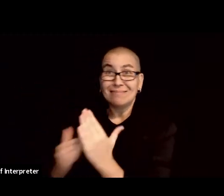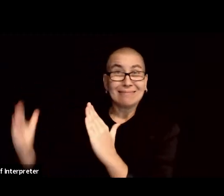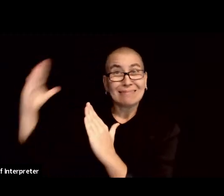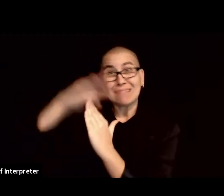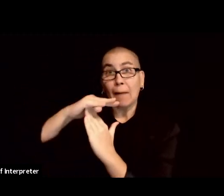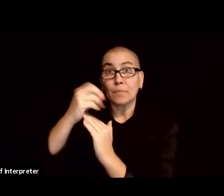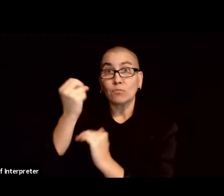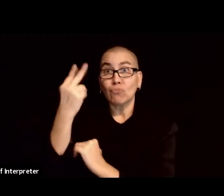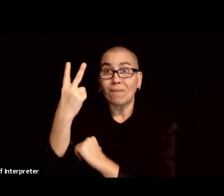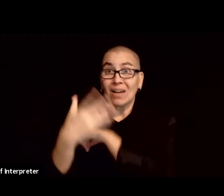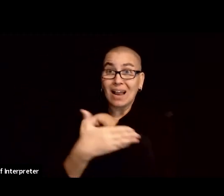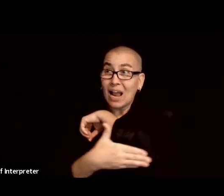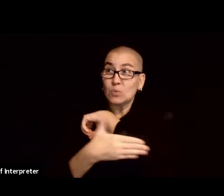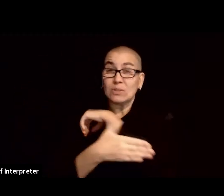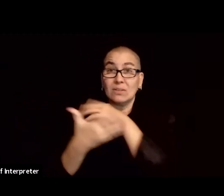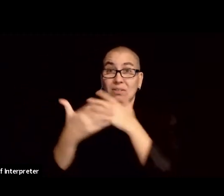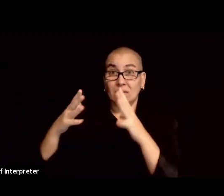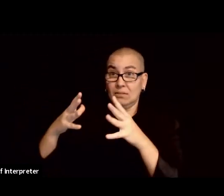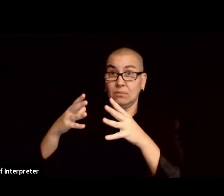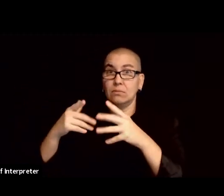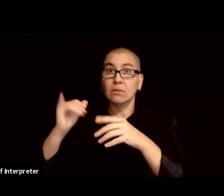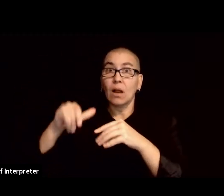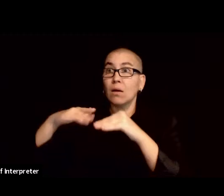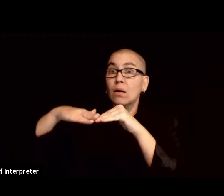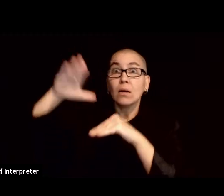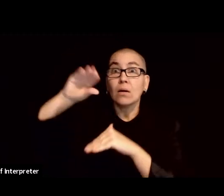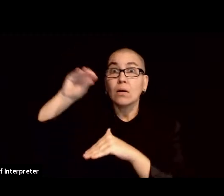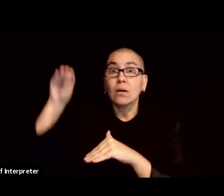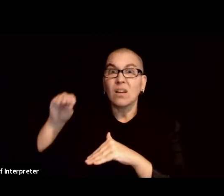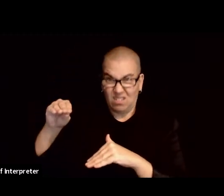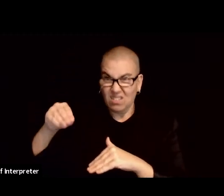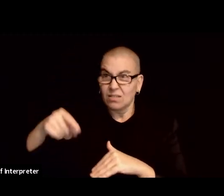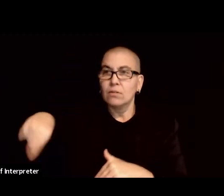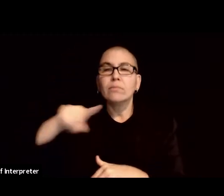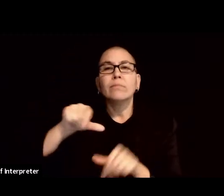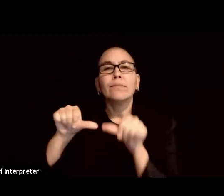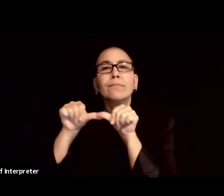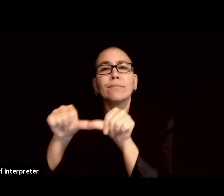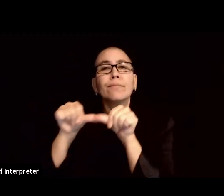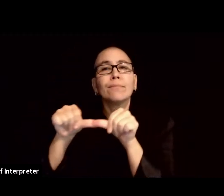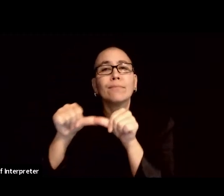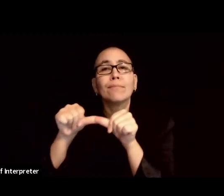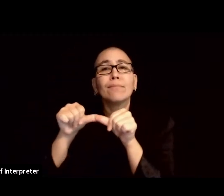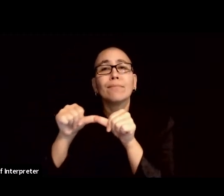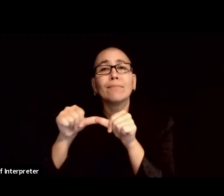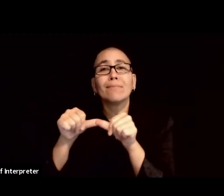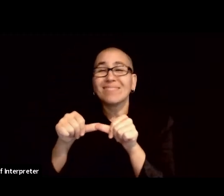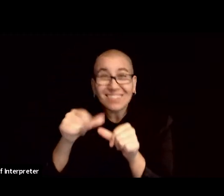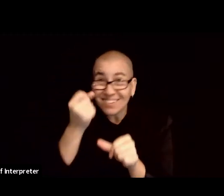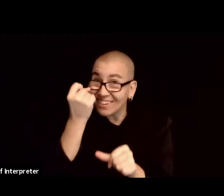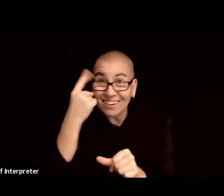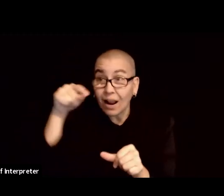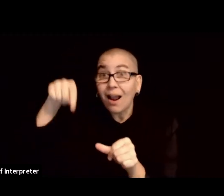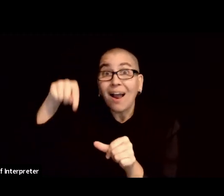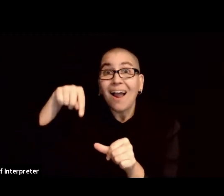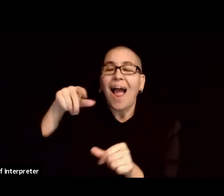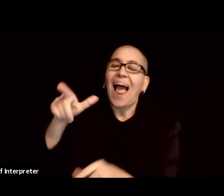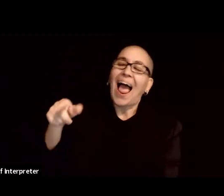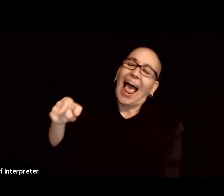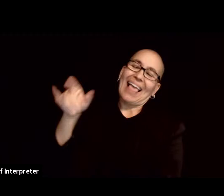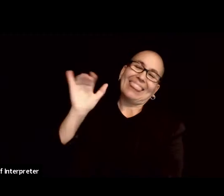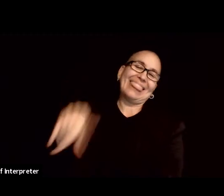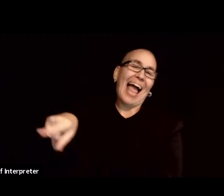3 weeks continue to be outside of the metro area. And in particular, we're seeing this